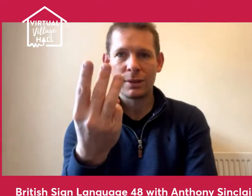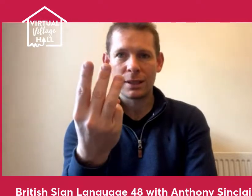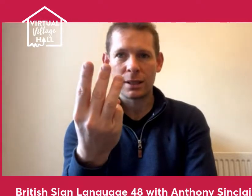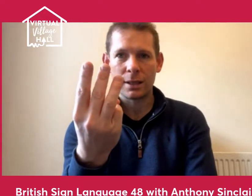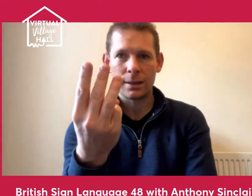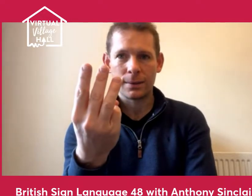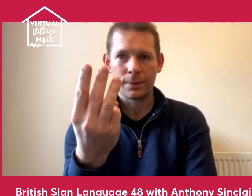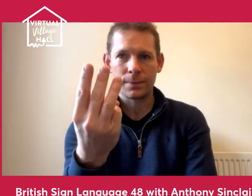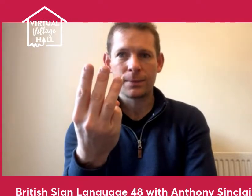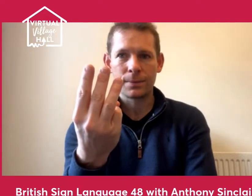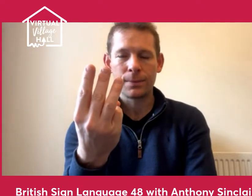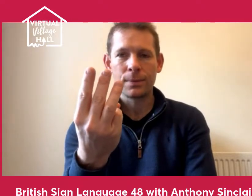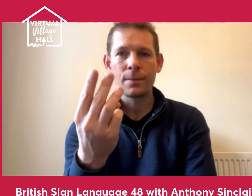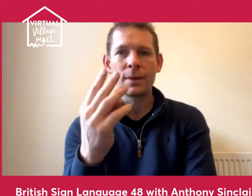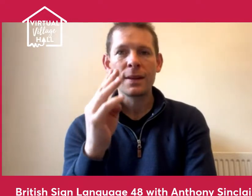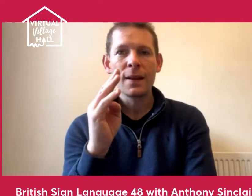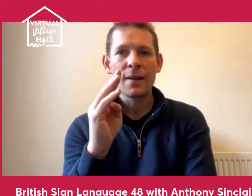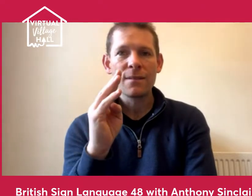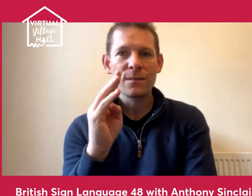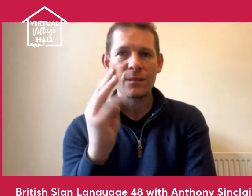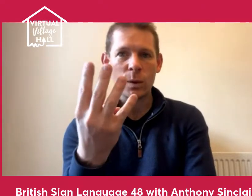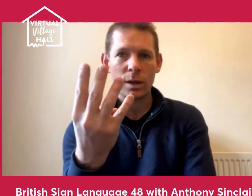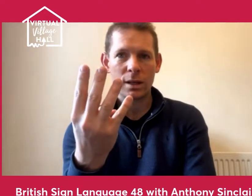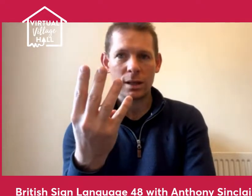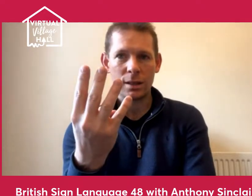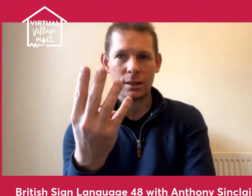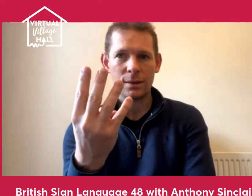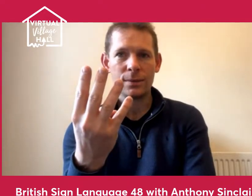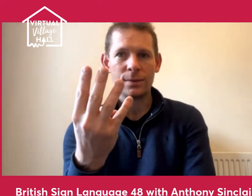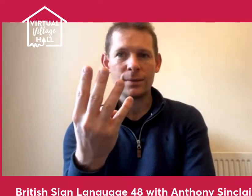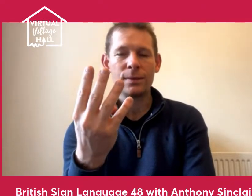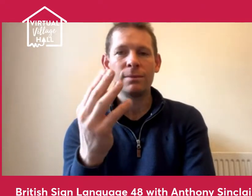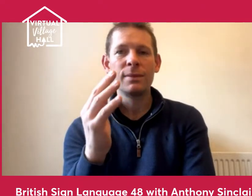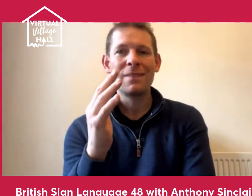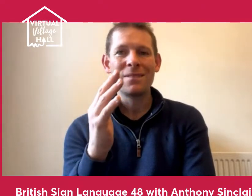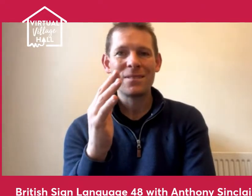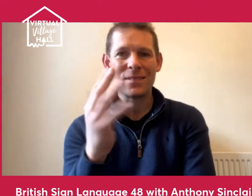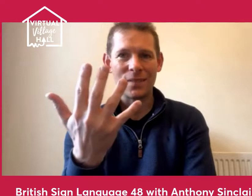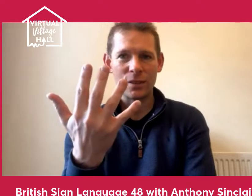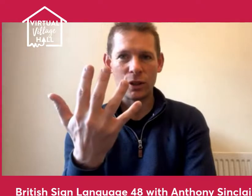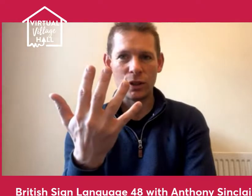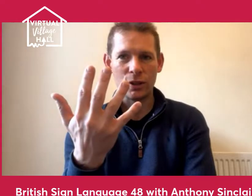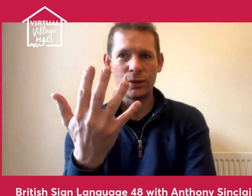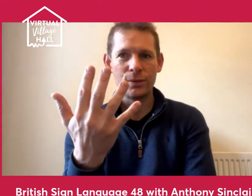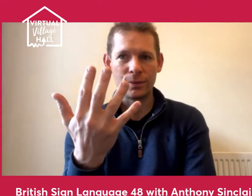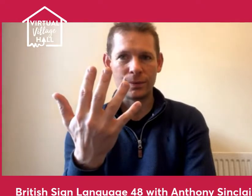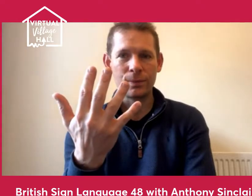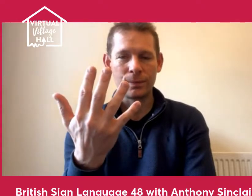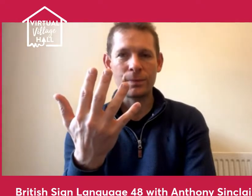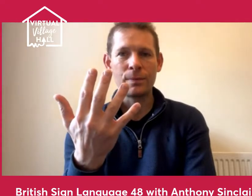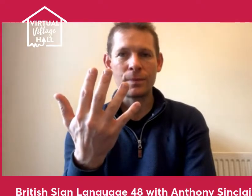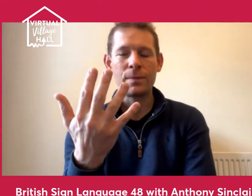or 3 o'clock, 4 o'clock, 5 o'clock,